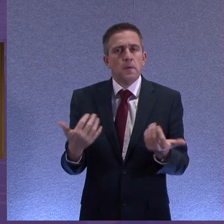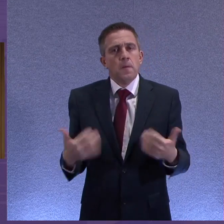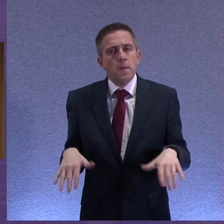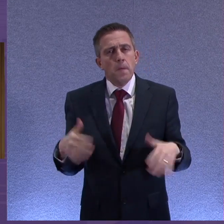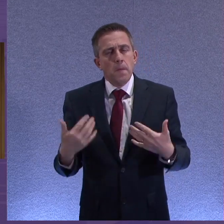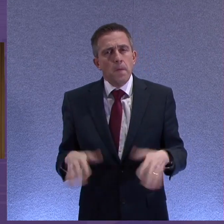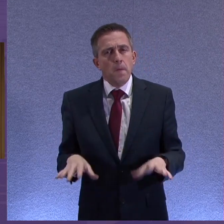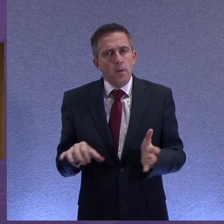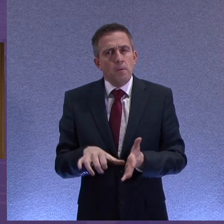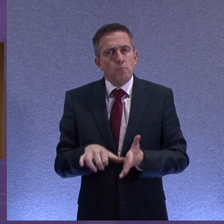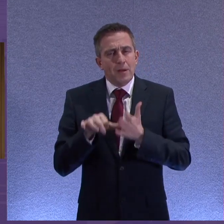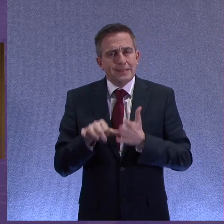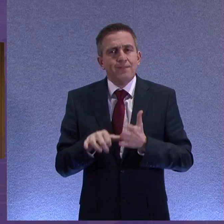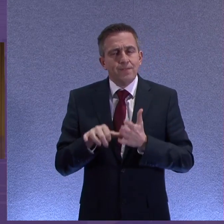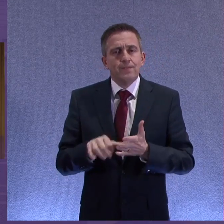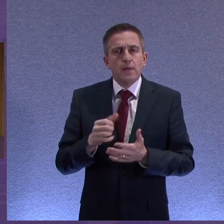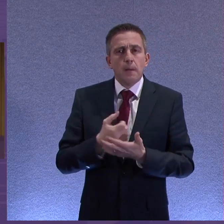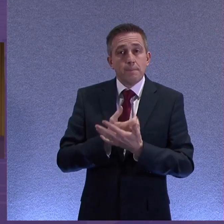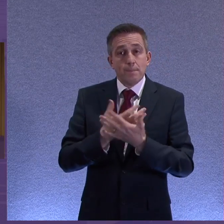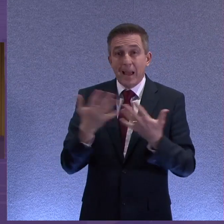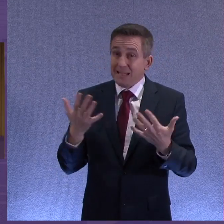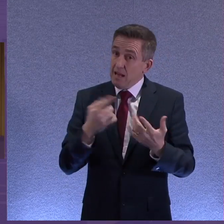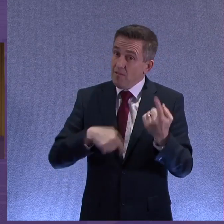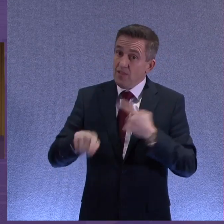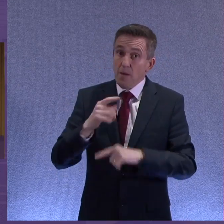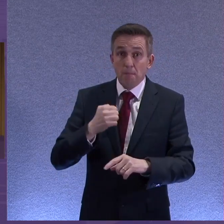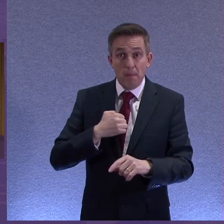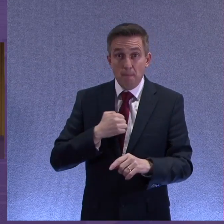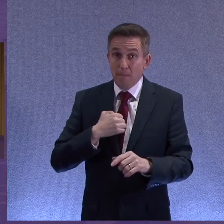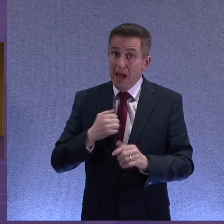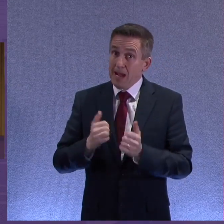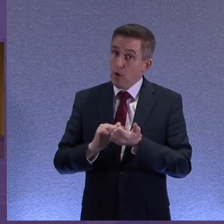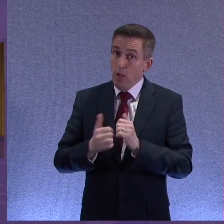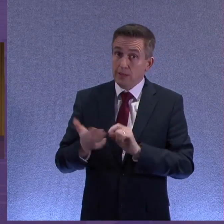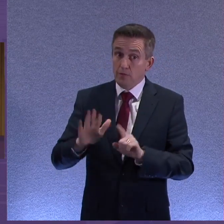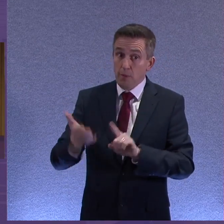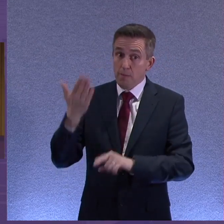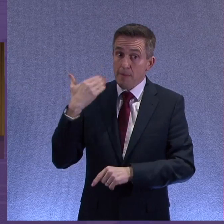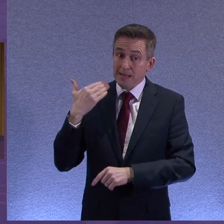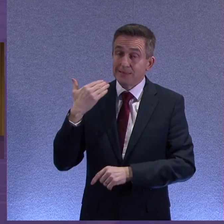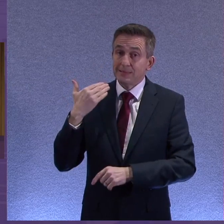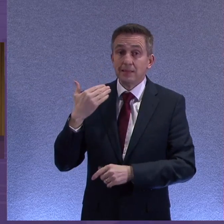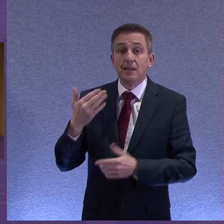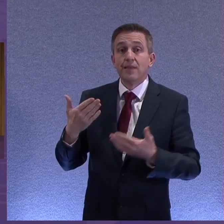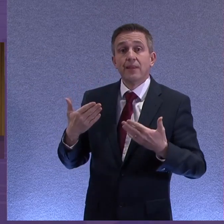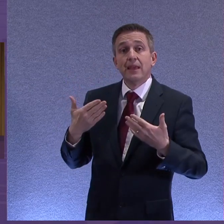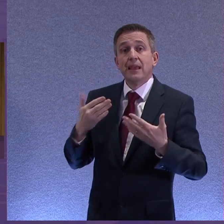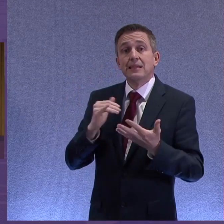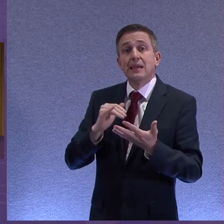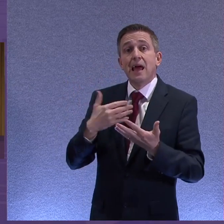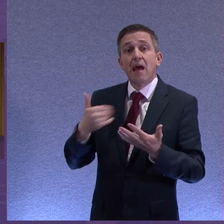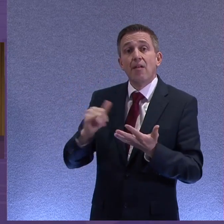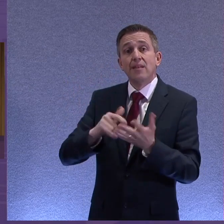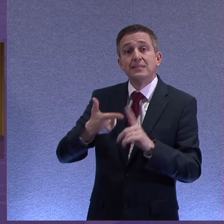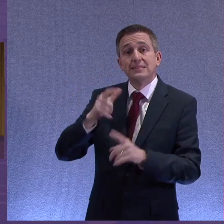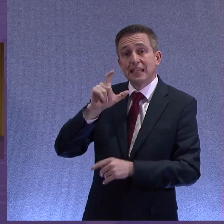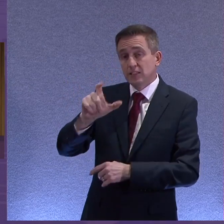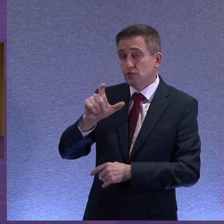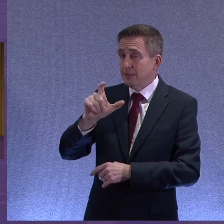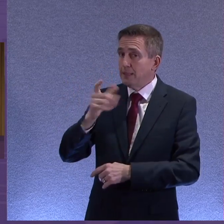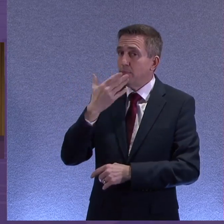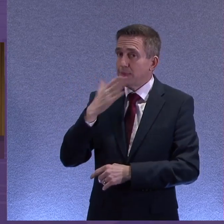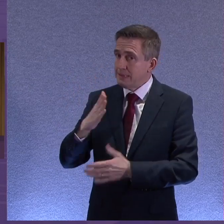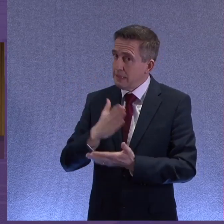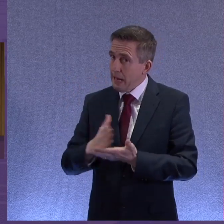NHS staff, many of whom are my former colleagues. Can she provide, or the Health Secretary provide, assurances that mental health